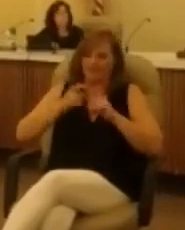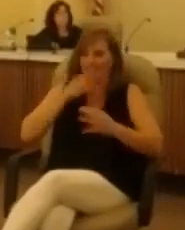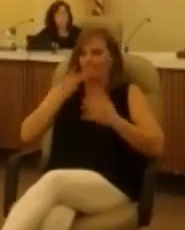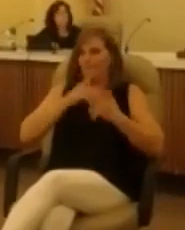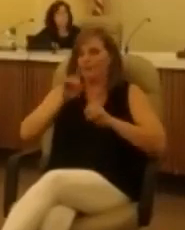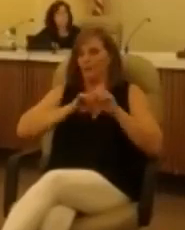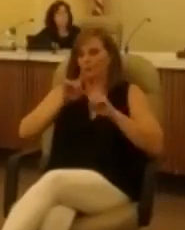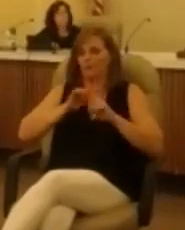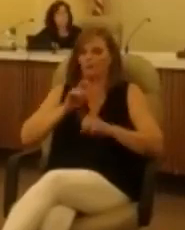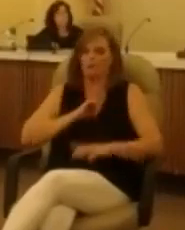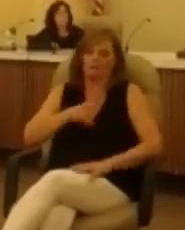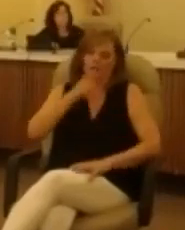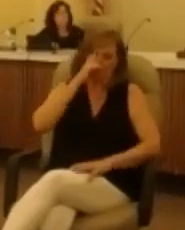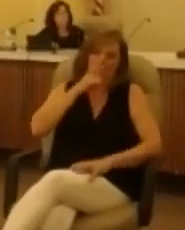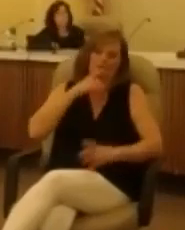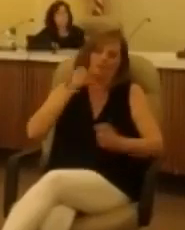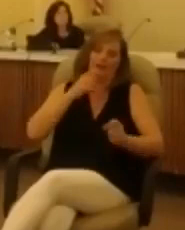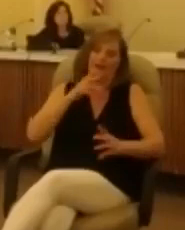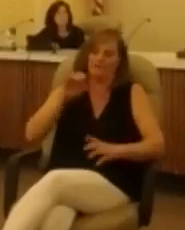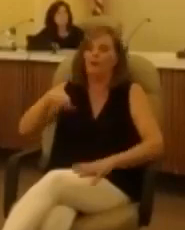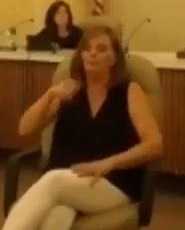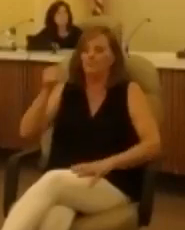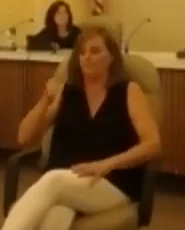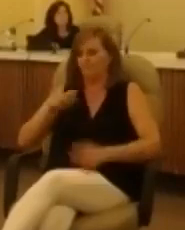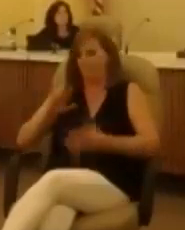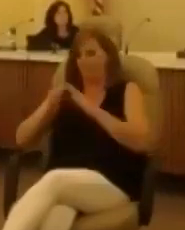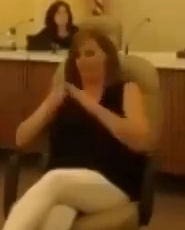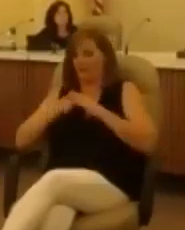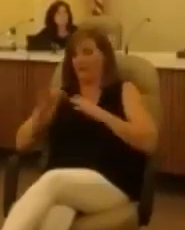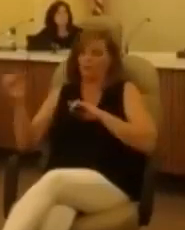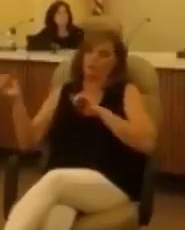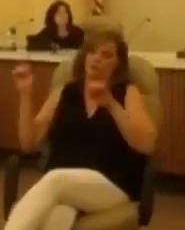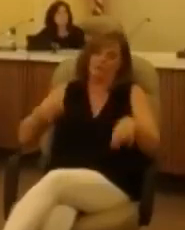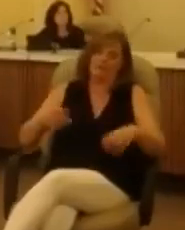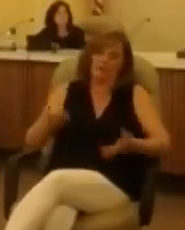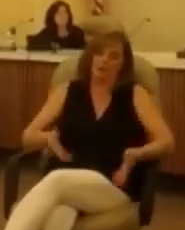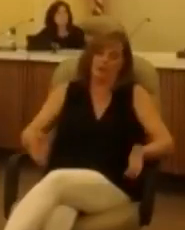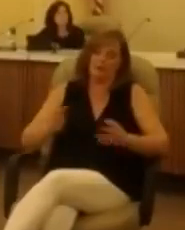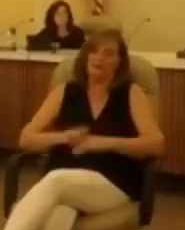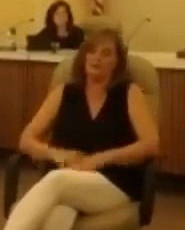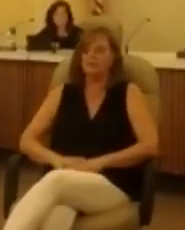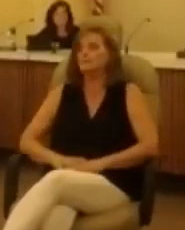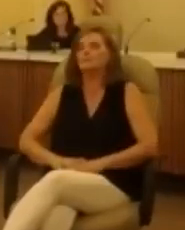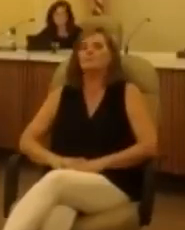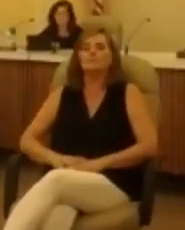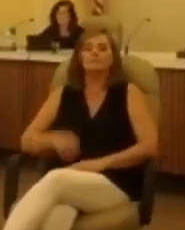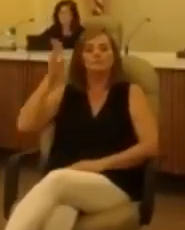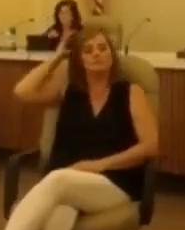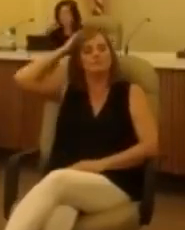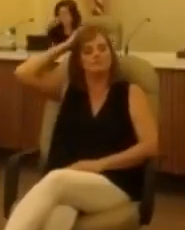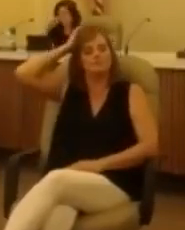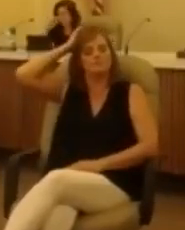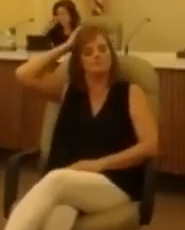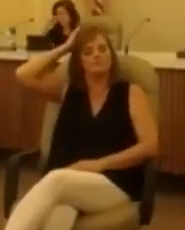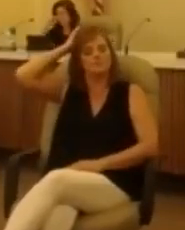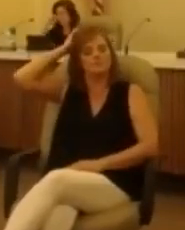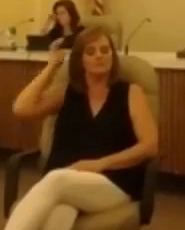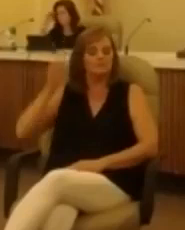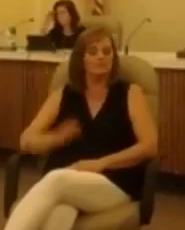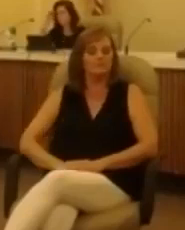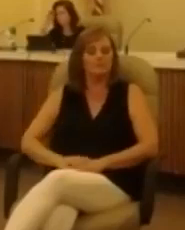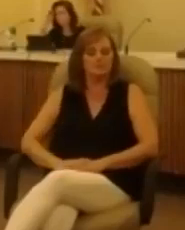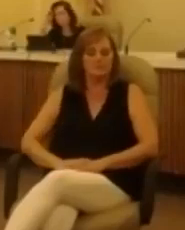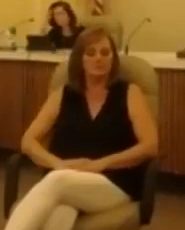gonna get a lot of outside town. That's still a potential because you can't fit as